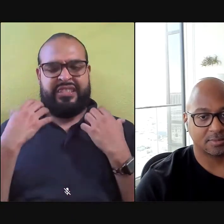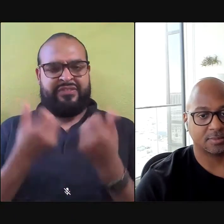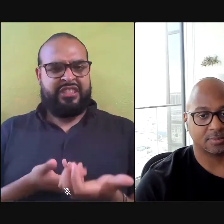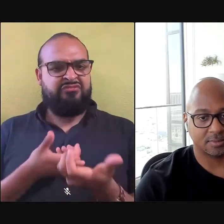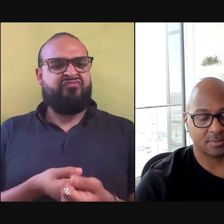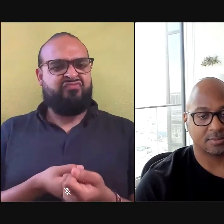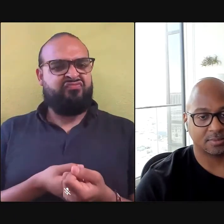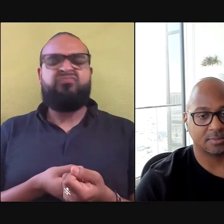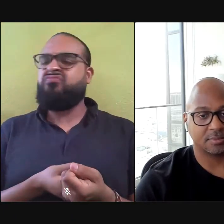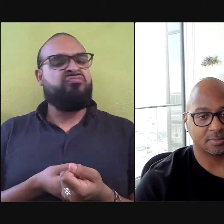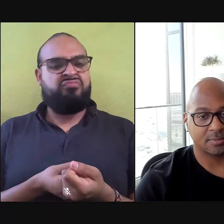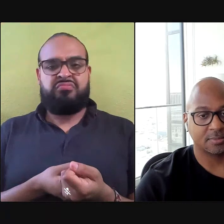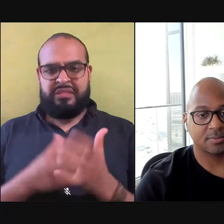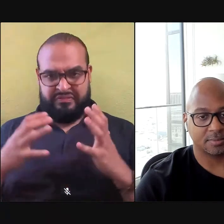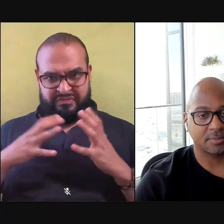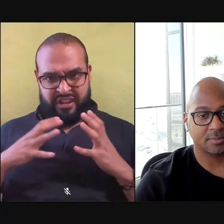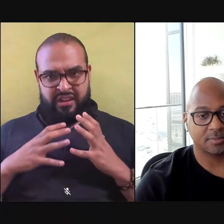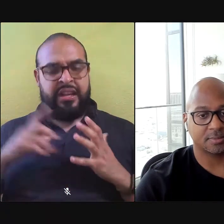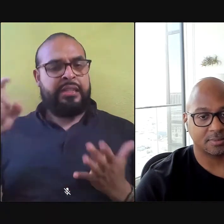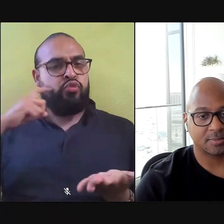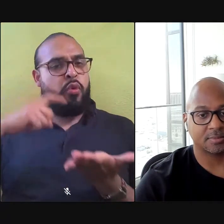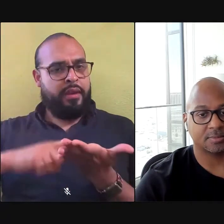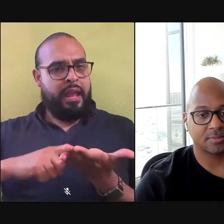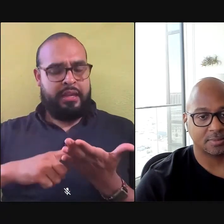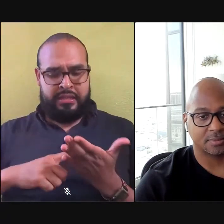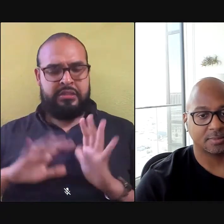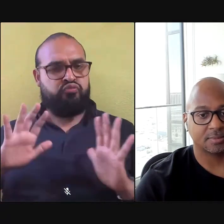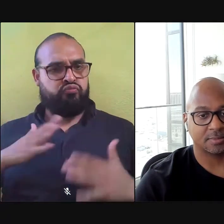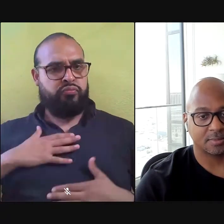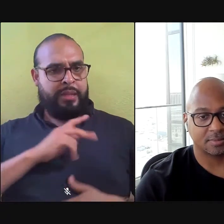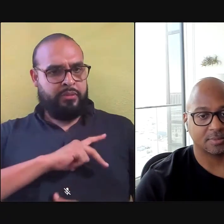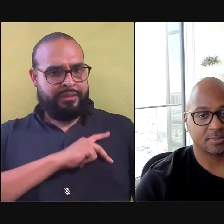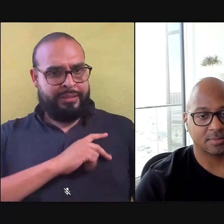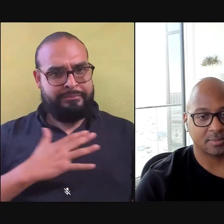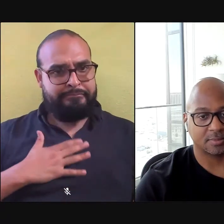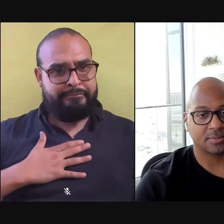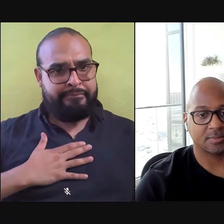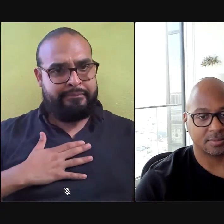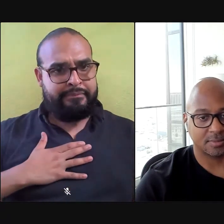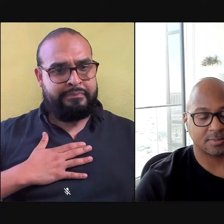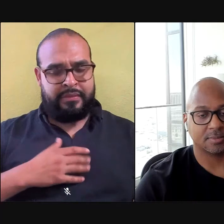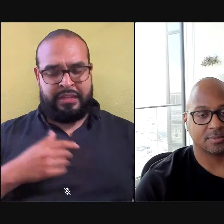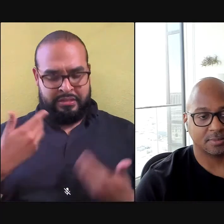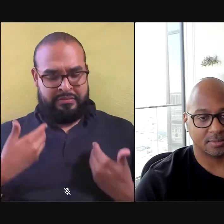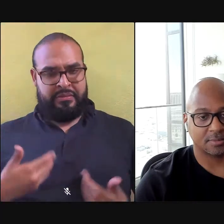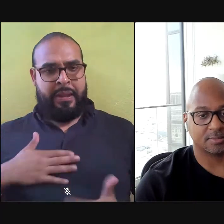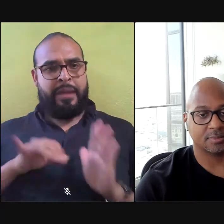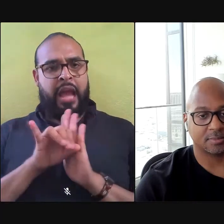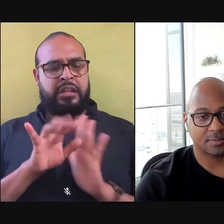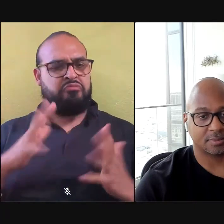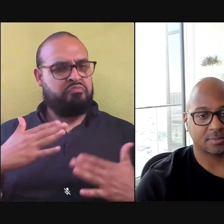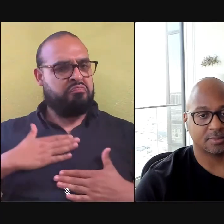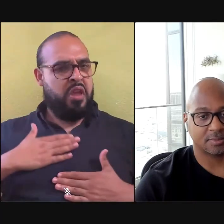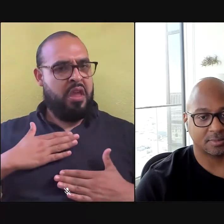place. Like, we are where we are, man. It's okay. But we can find it. Why? Because people do it every day. Billions of people do it every day.